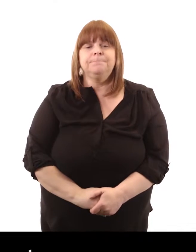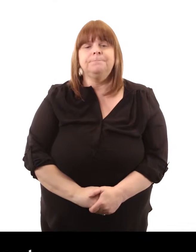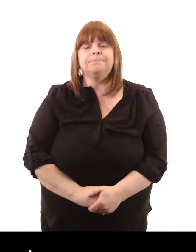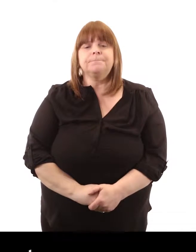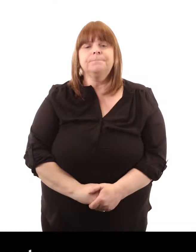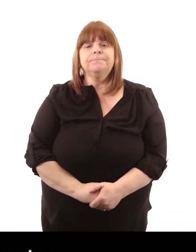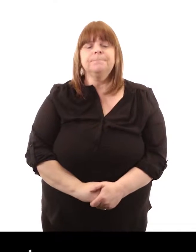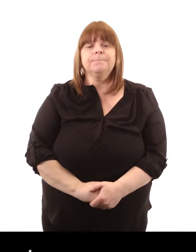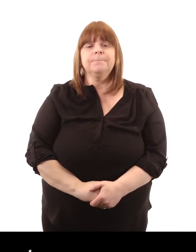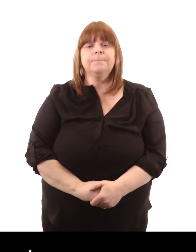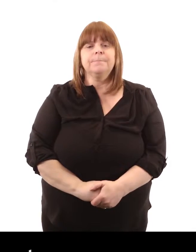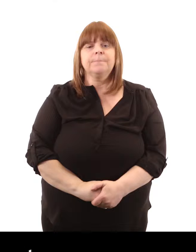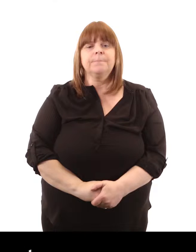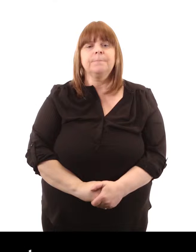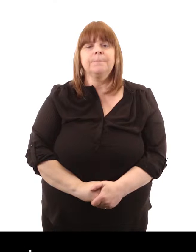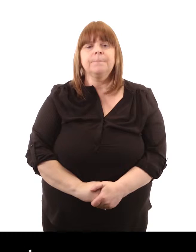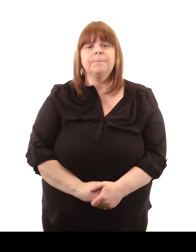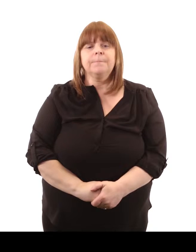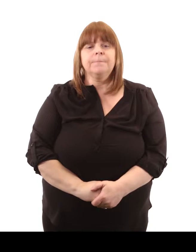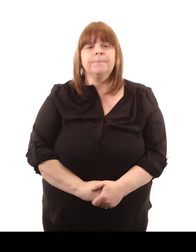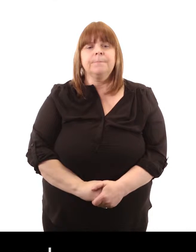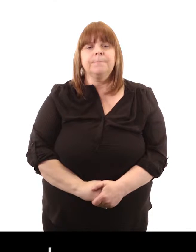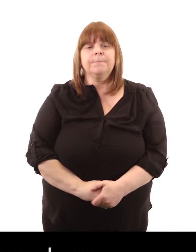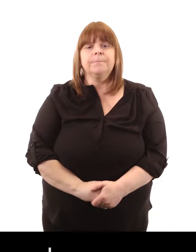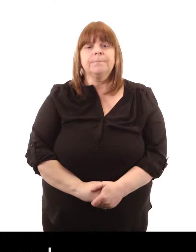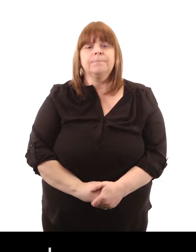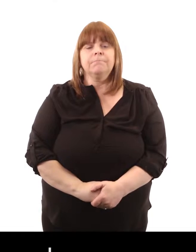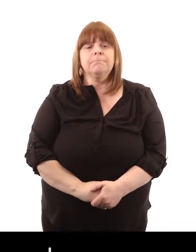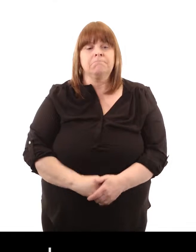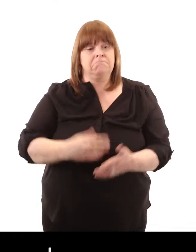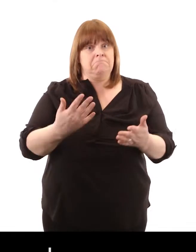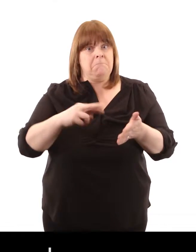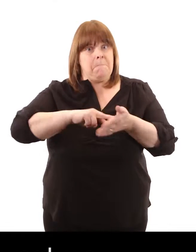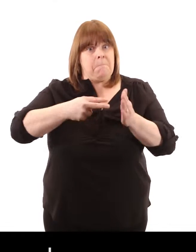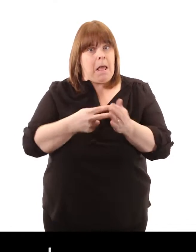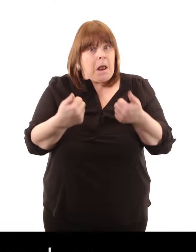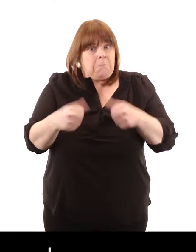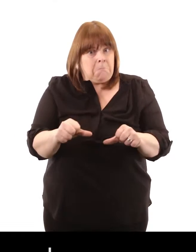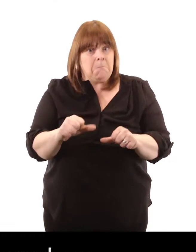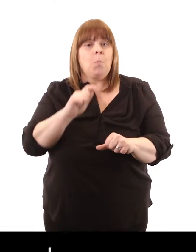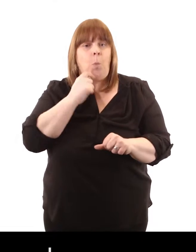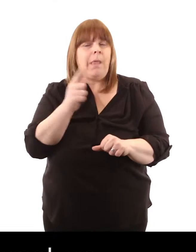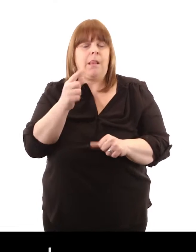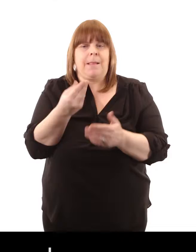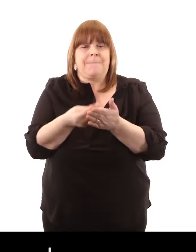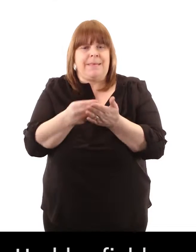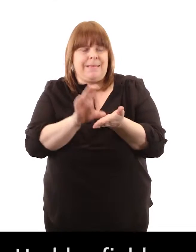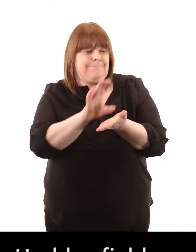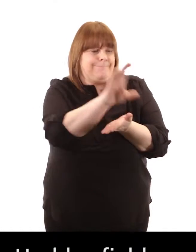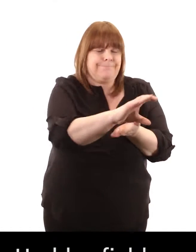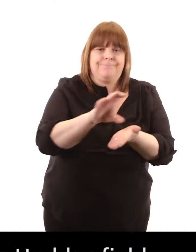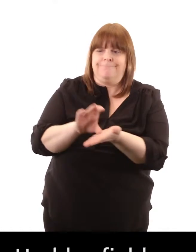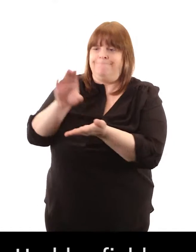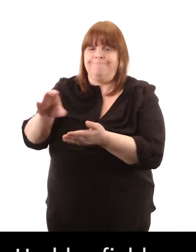be seen in their local urgent care centre. If we can take this plan forward, we will have a significant investment into